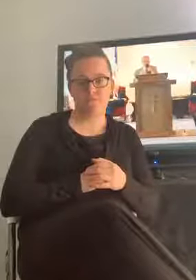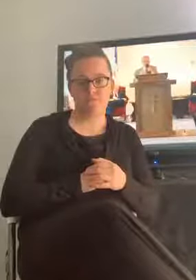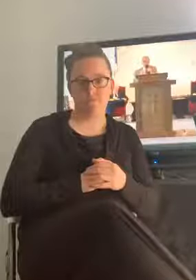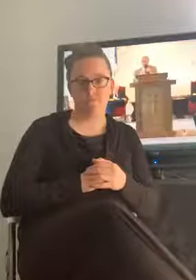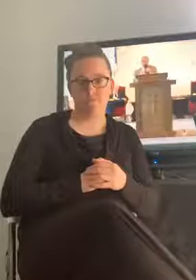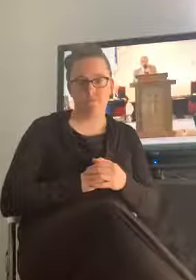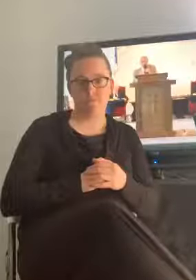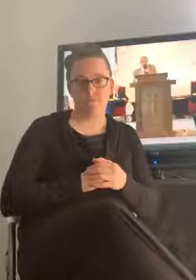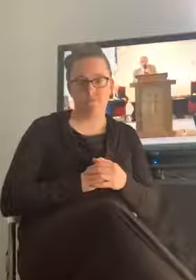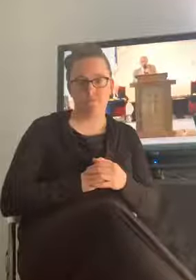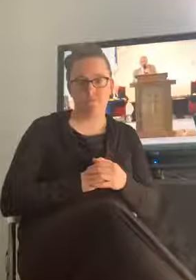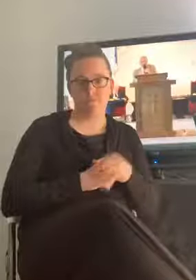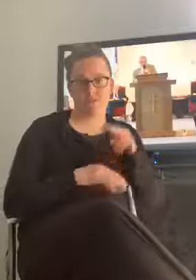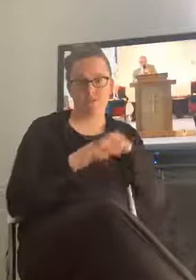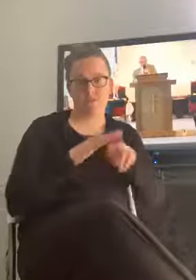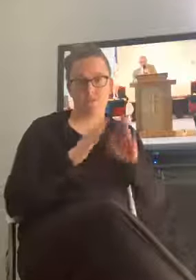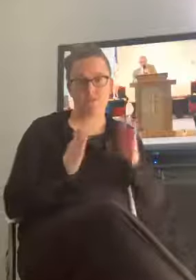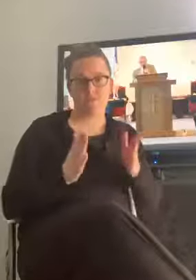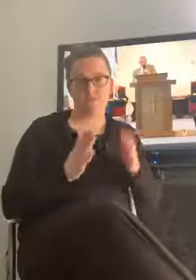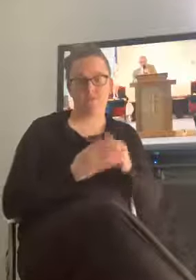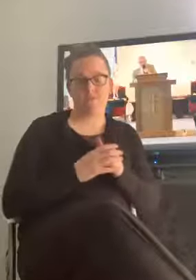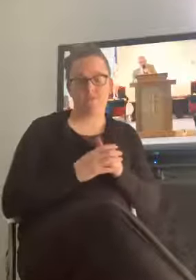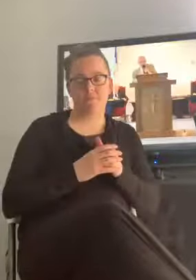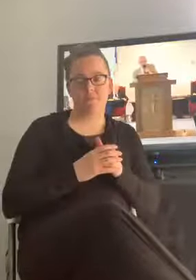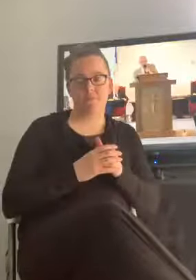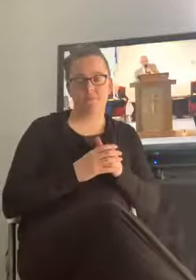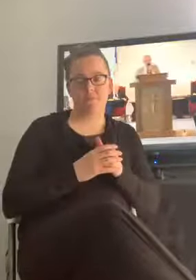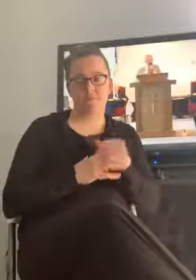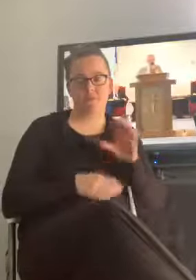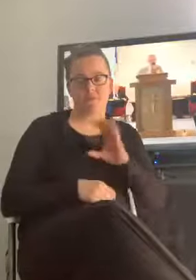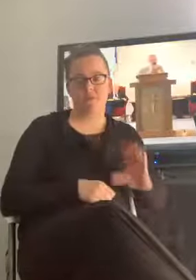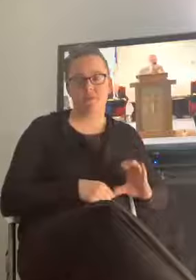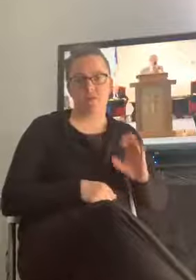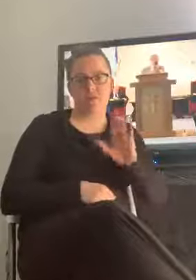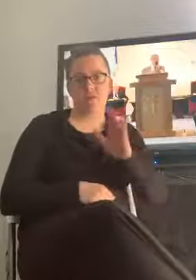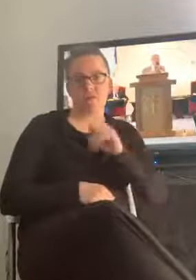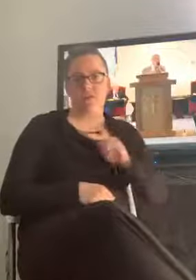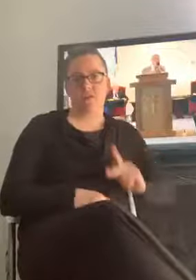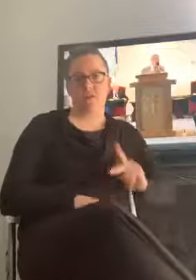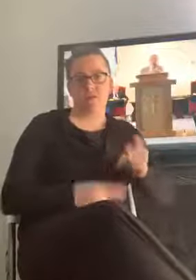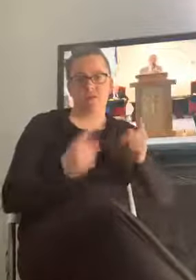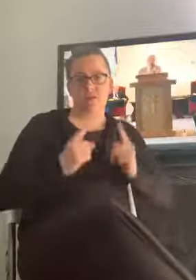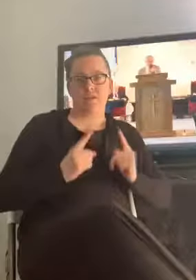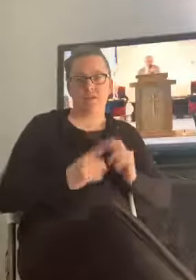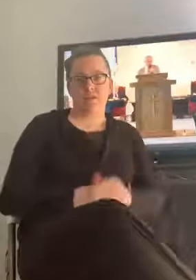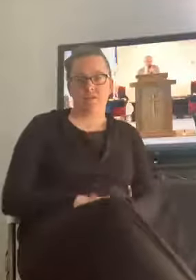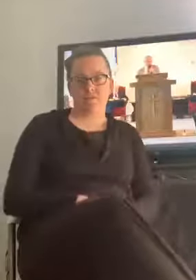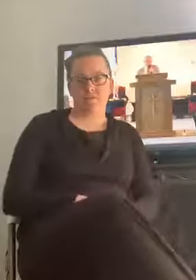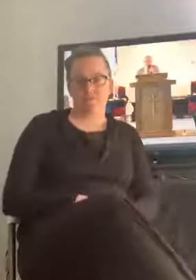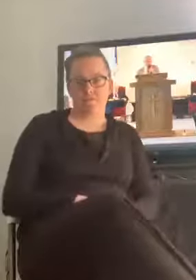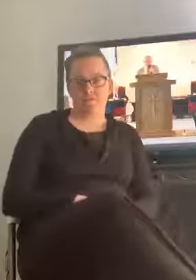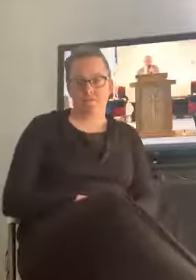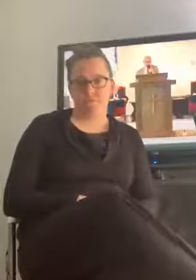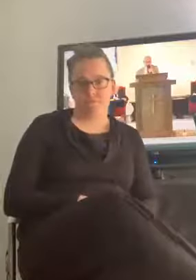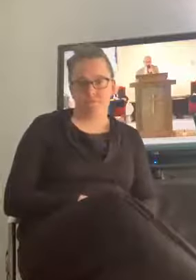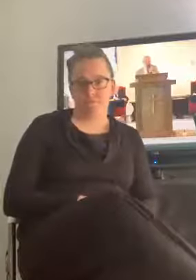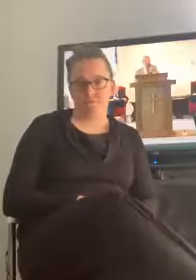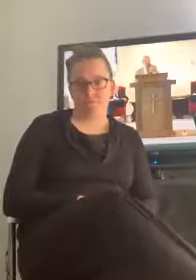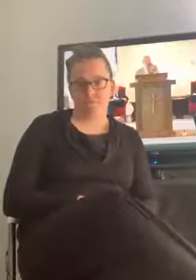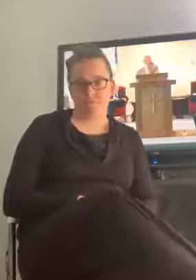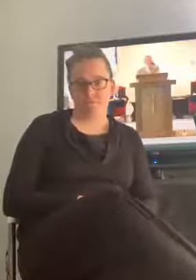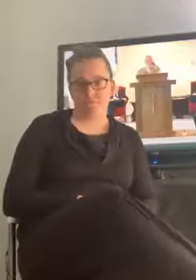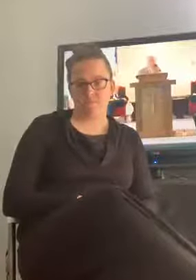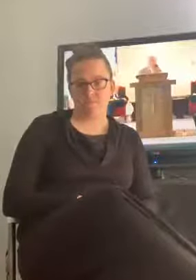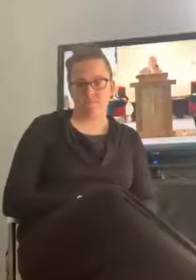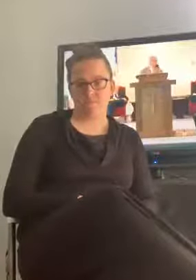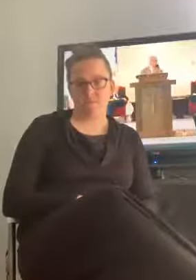prophetic prophecy of Christ. Your king is going to come unto you. Yes, sir. You